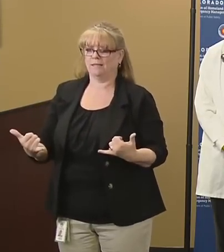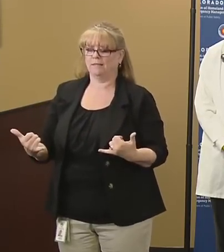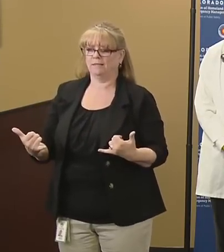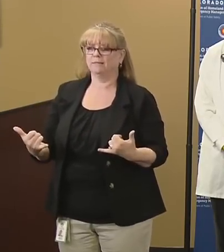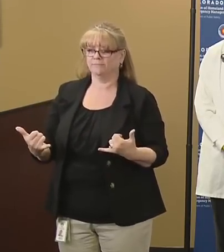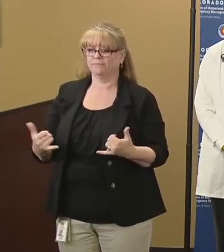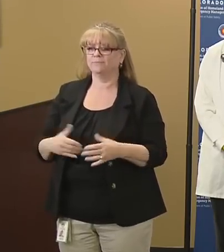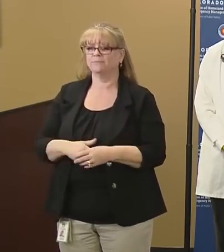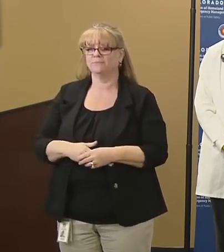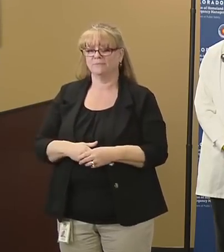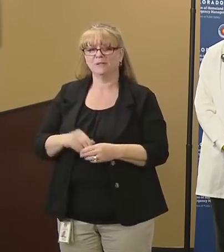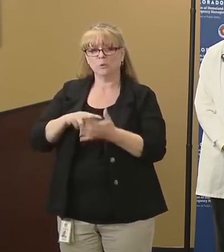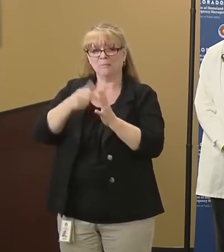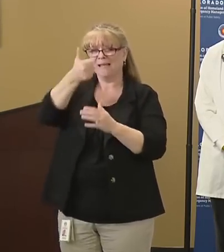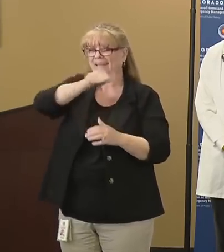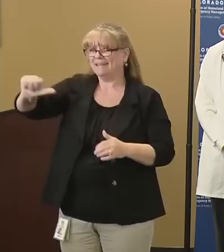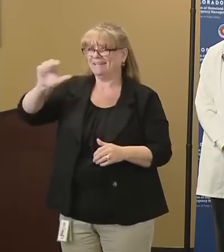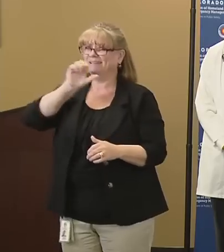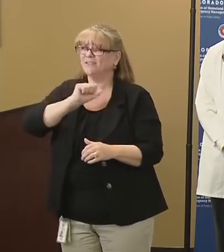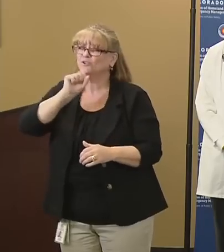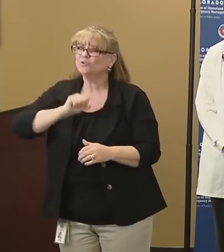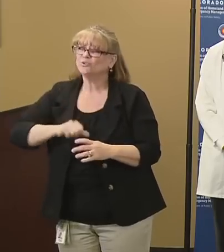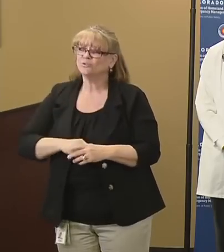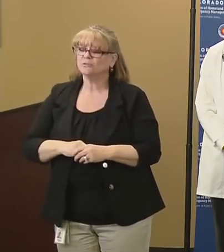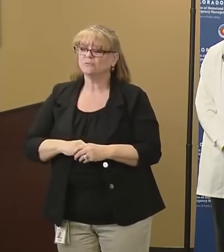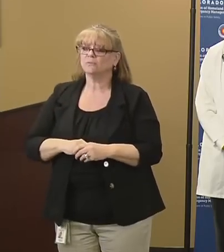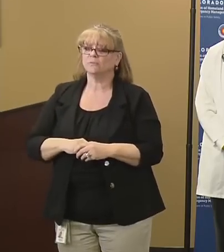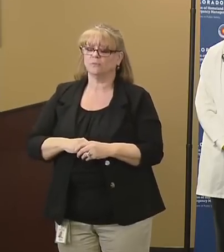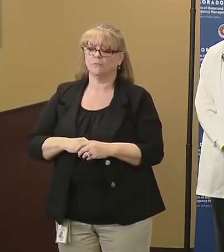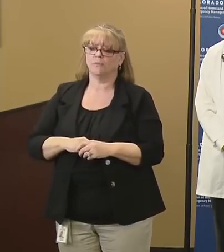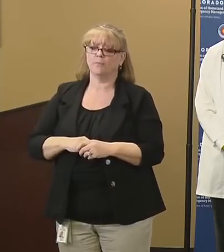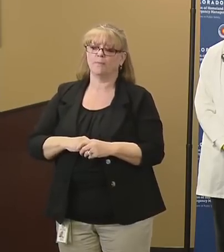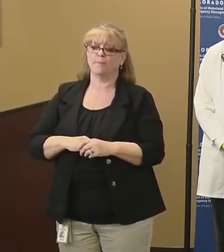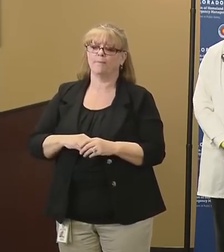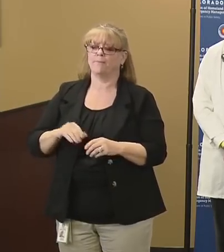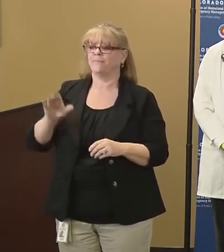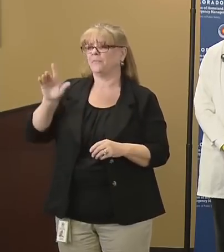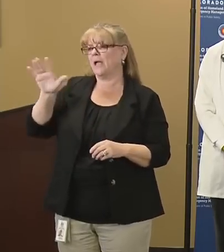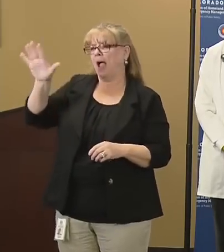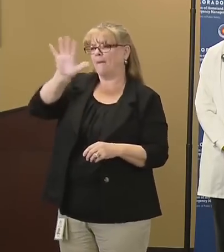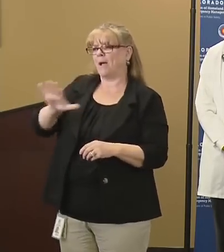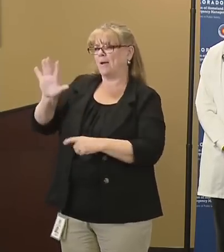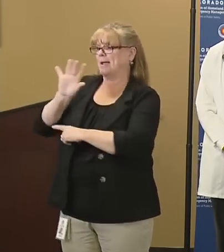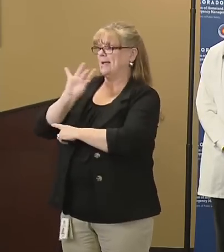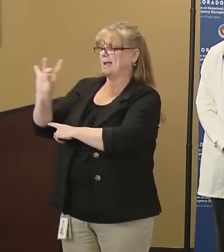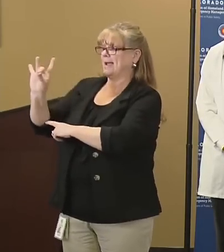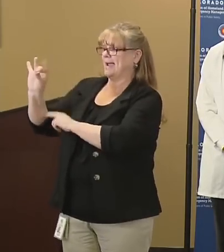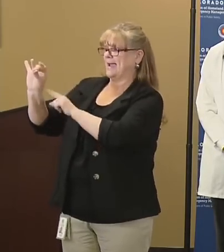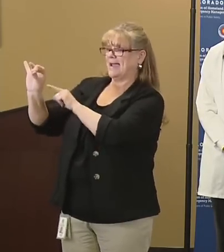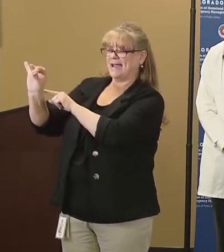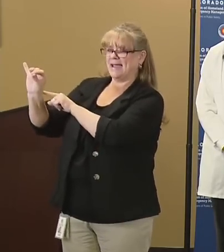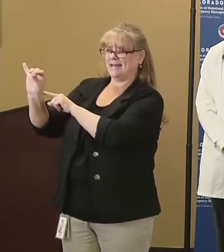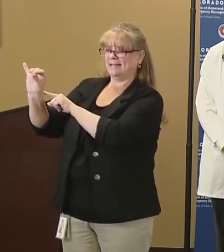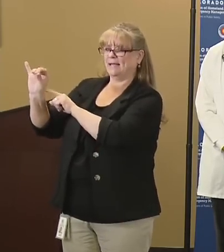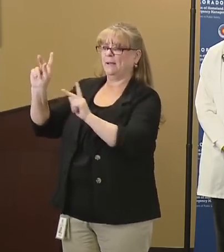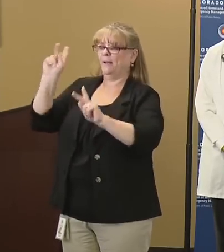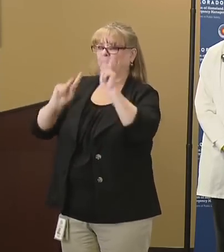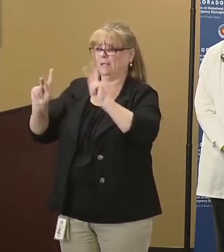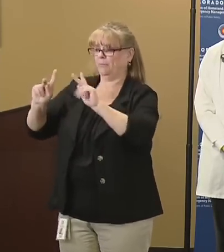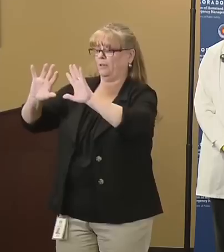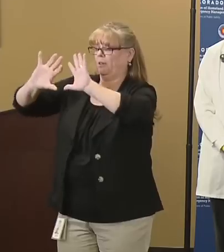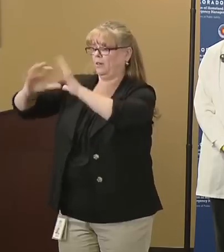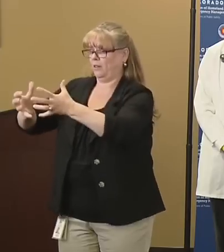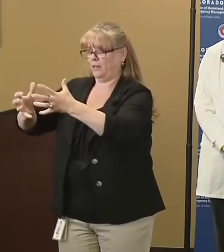severity, but it's also important to tell you that about 80% or more, 80-85% of folks who contract this virus do not